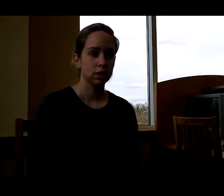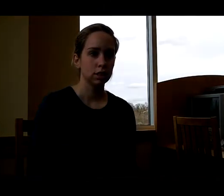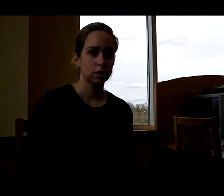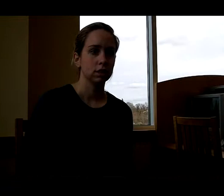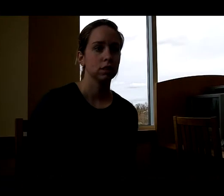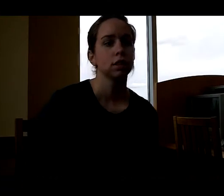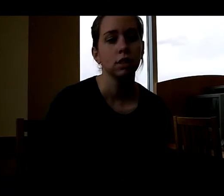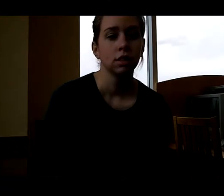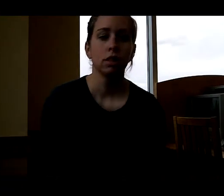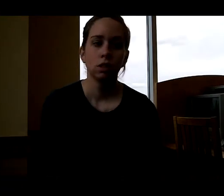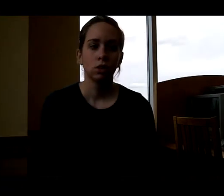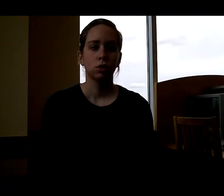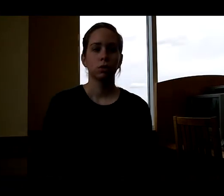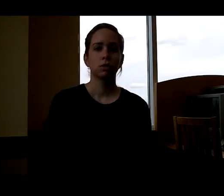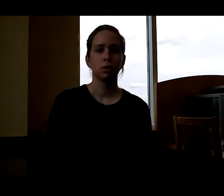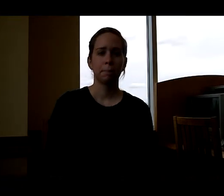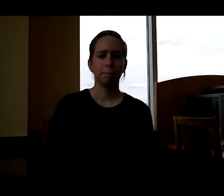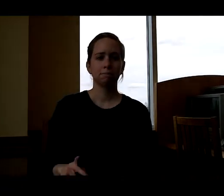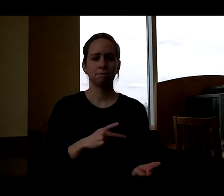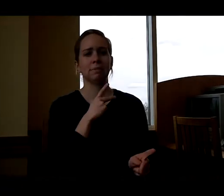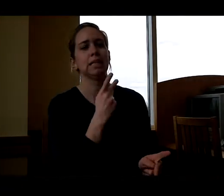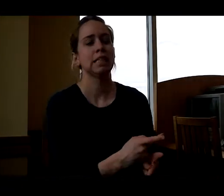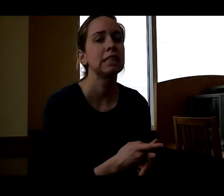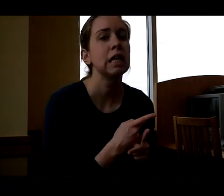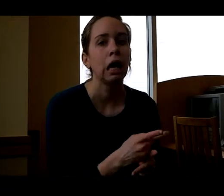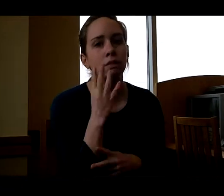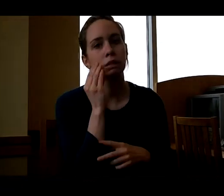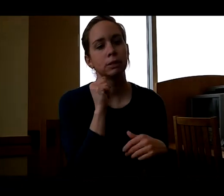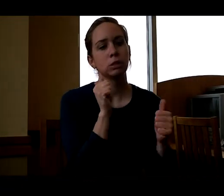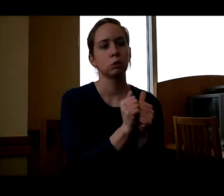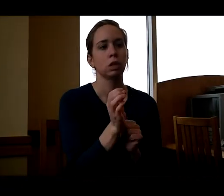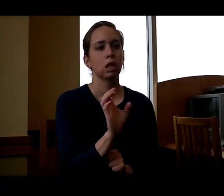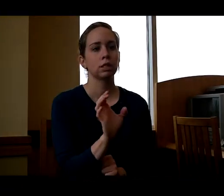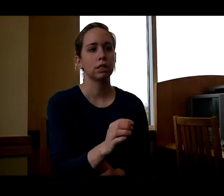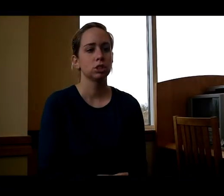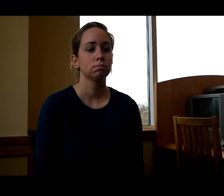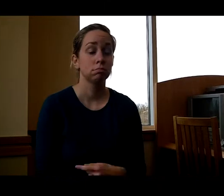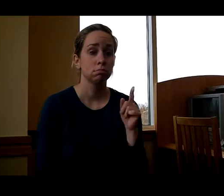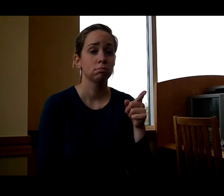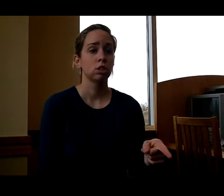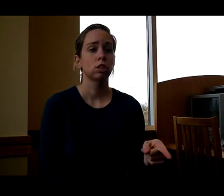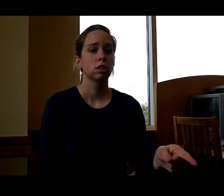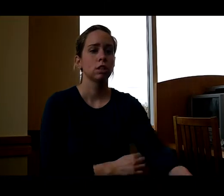Or some time when they experienced what they thought was condensation? Curtis? Like dew,